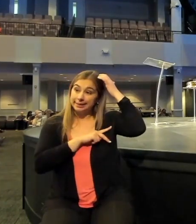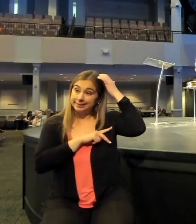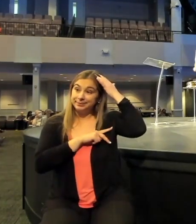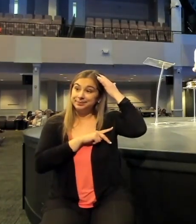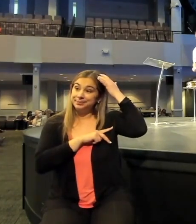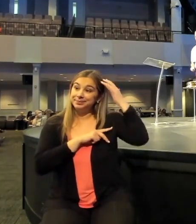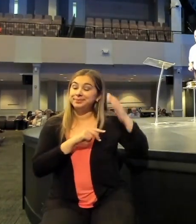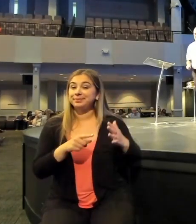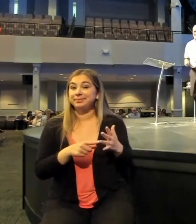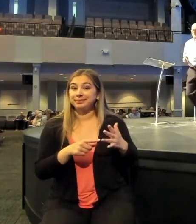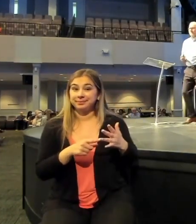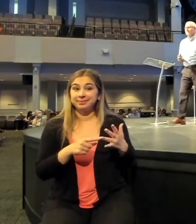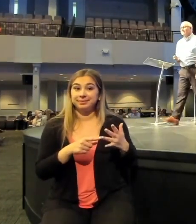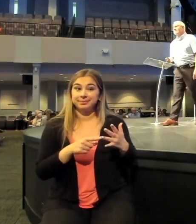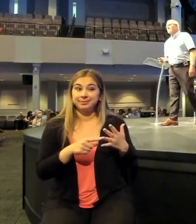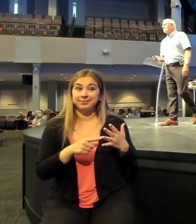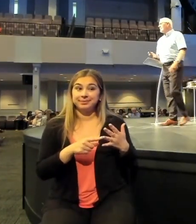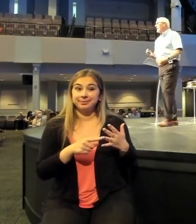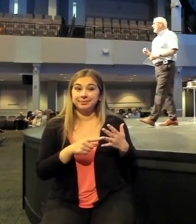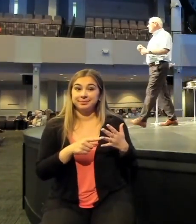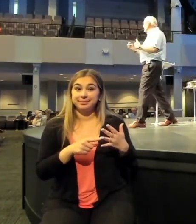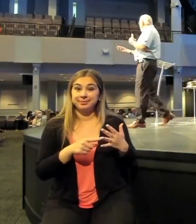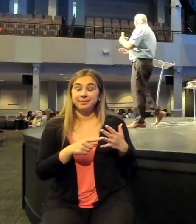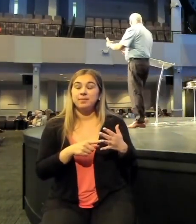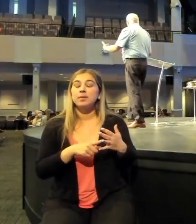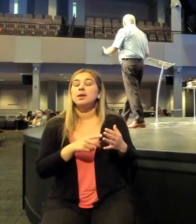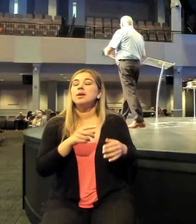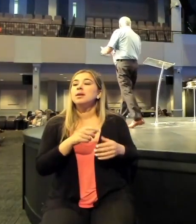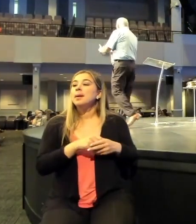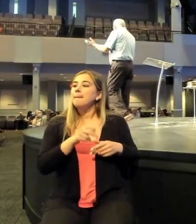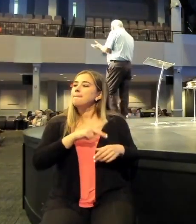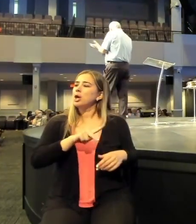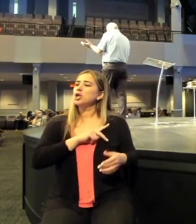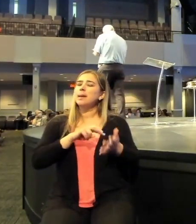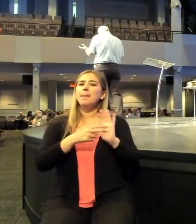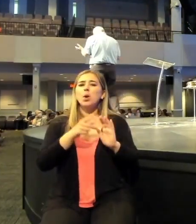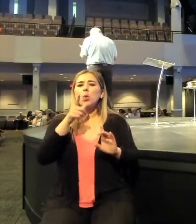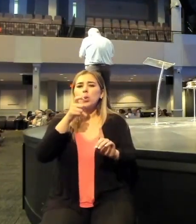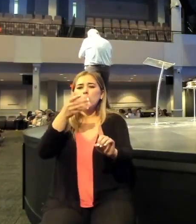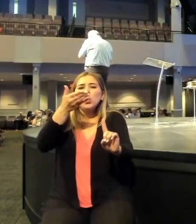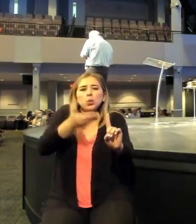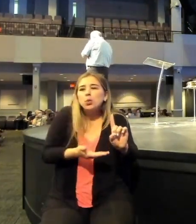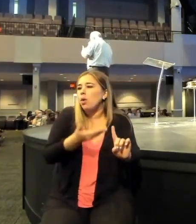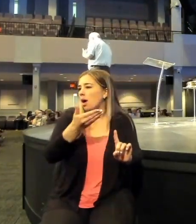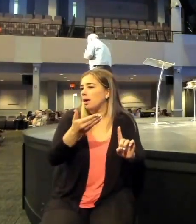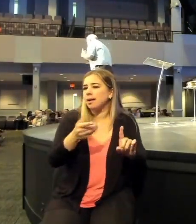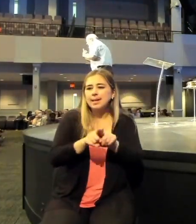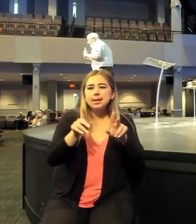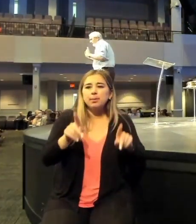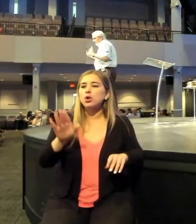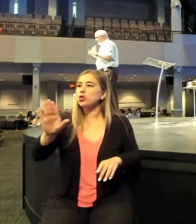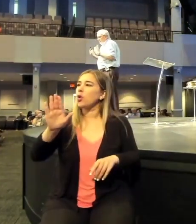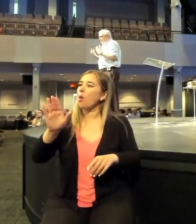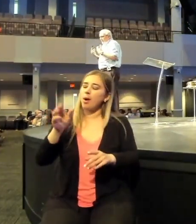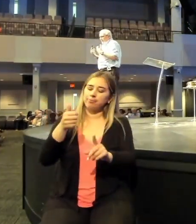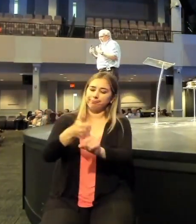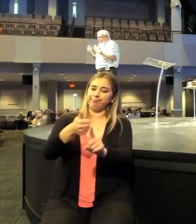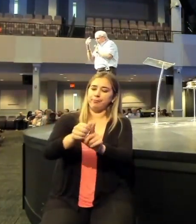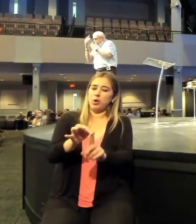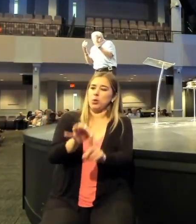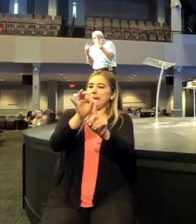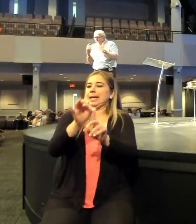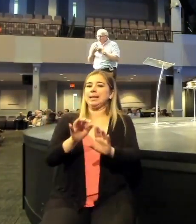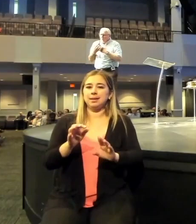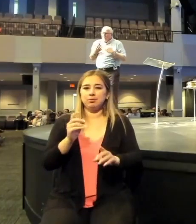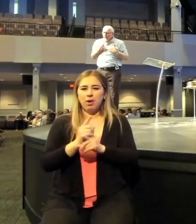a personality. The personality is who you are as a person, just your uniqueness.